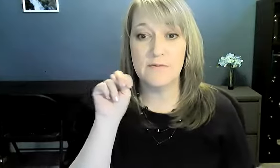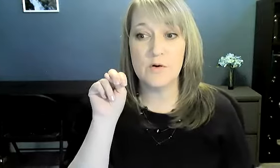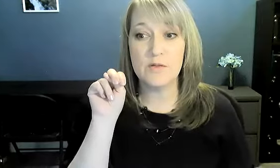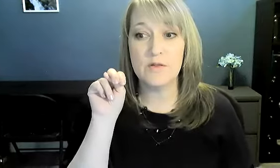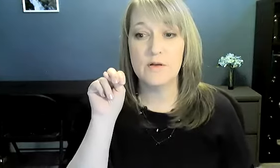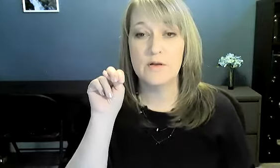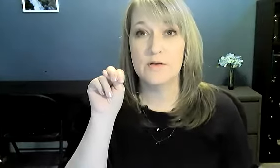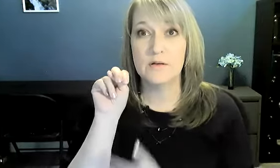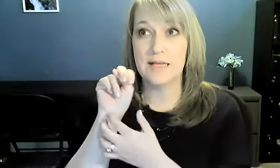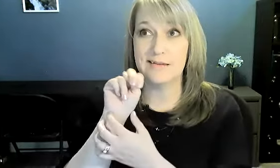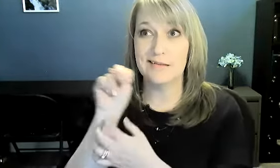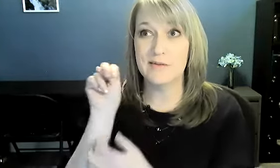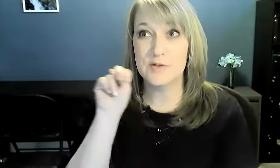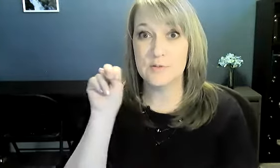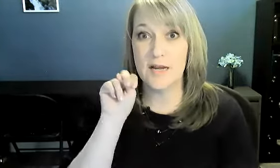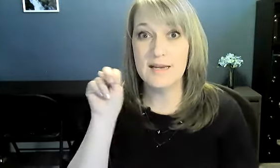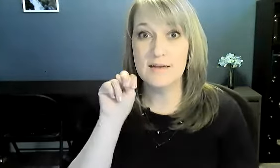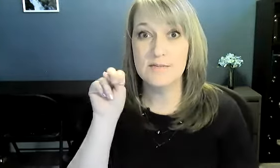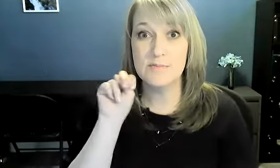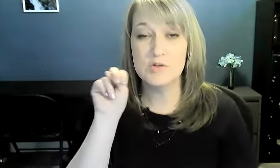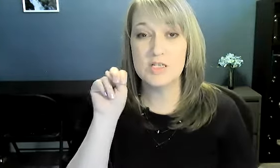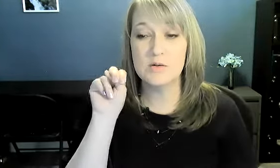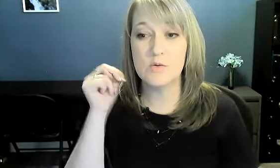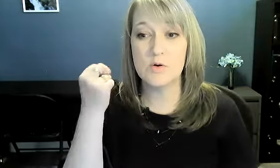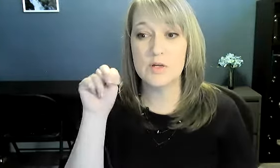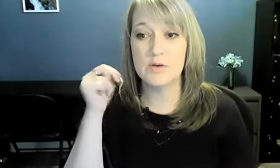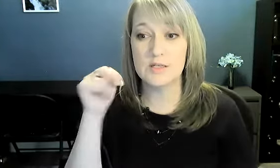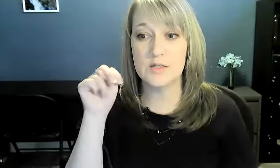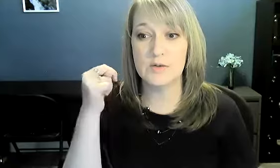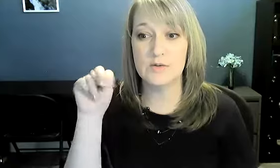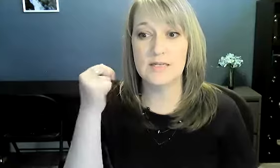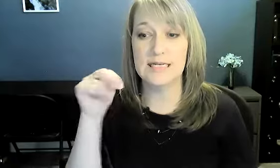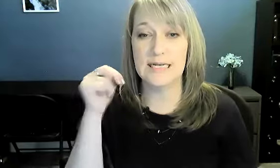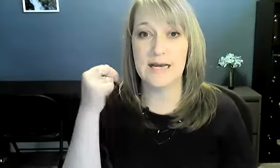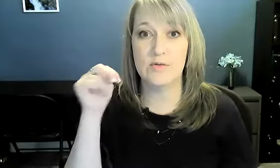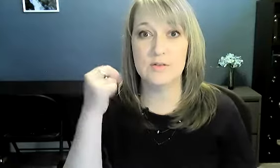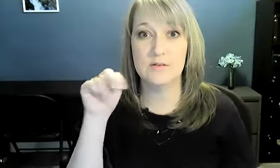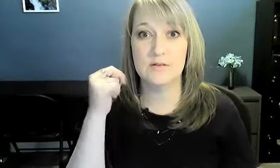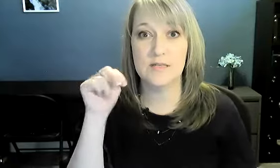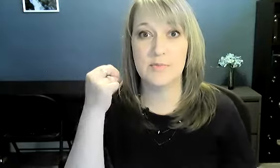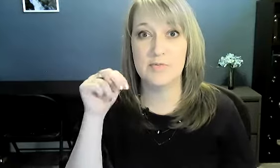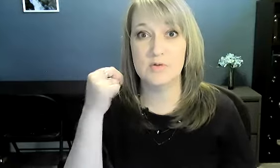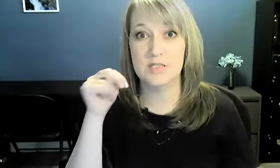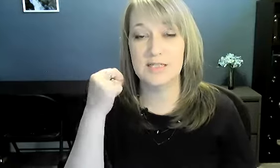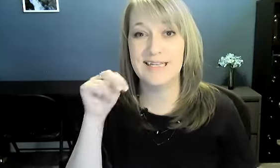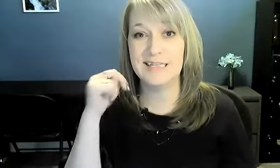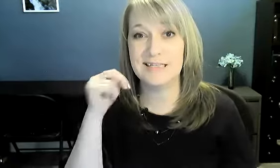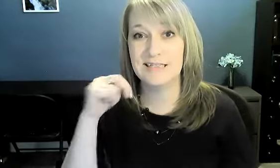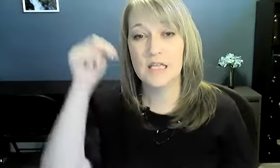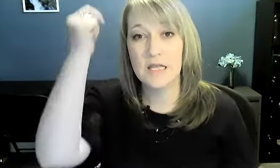forth, like left to right motion, or you can do in and out type of motion. Niece,